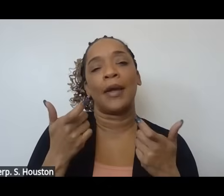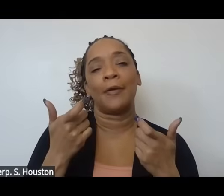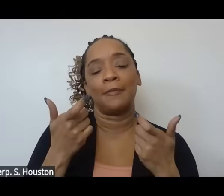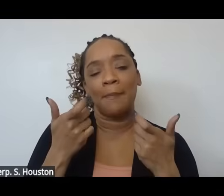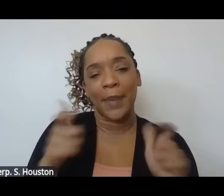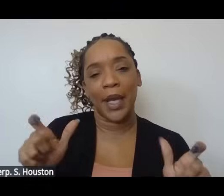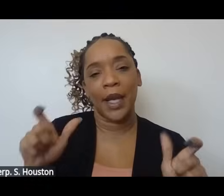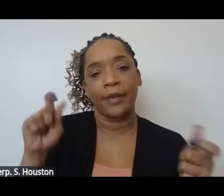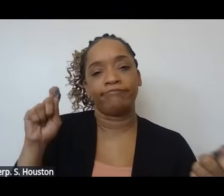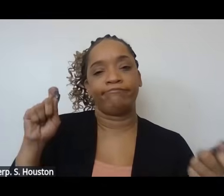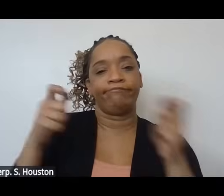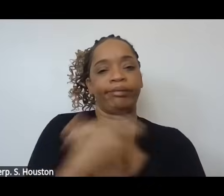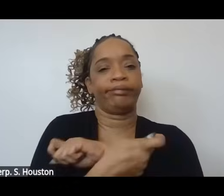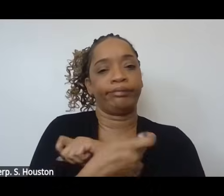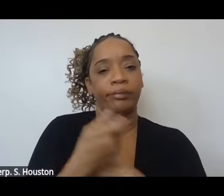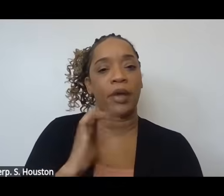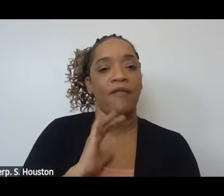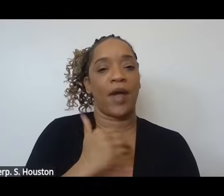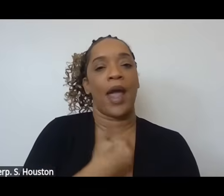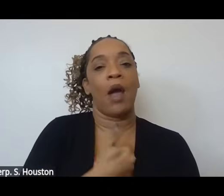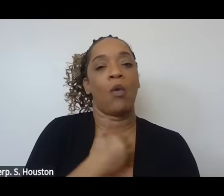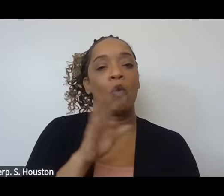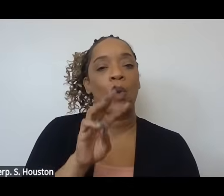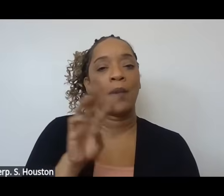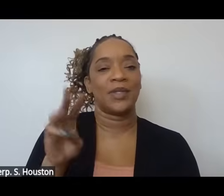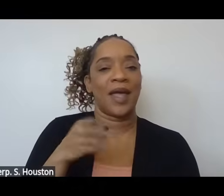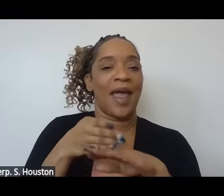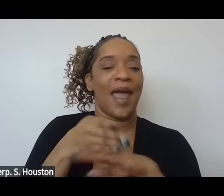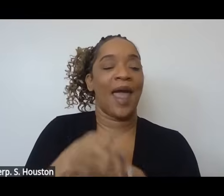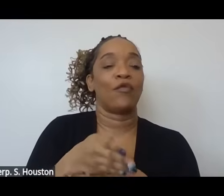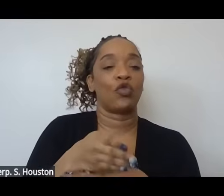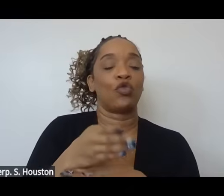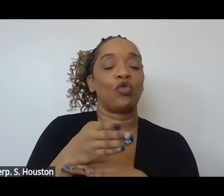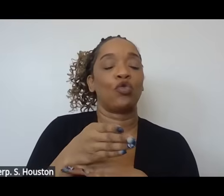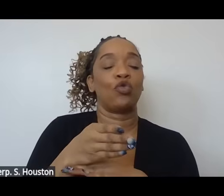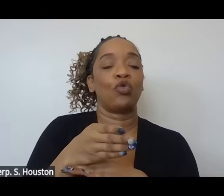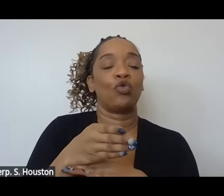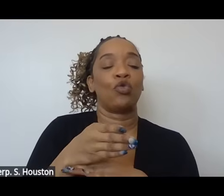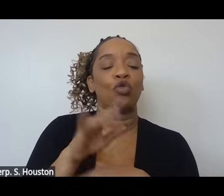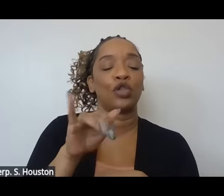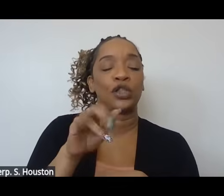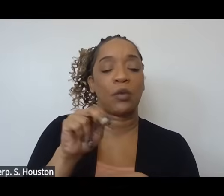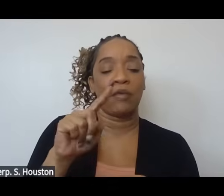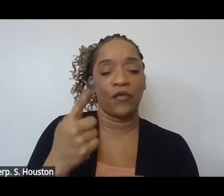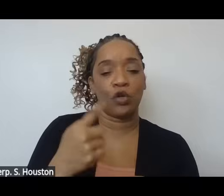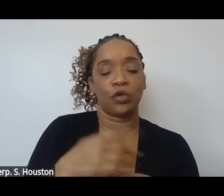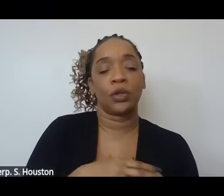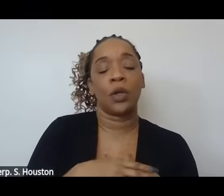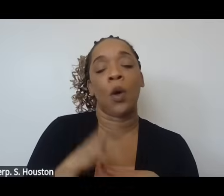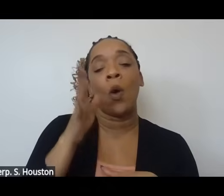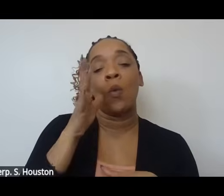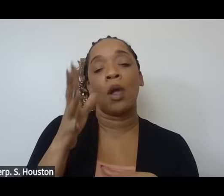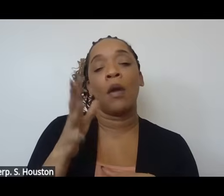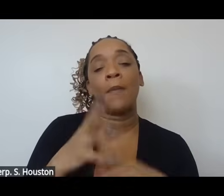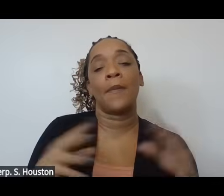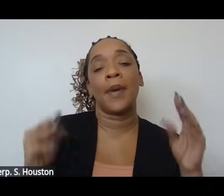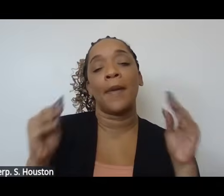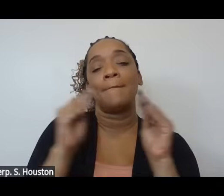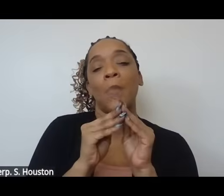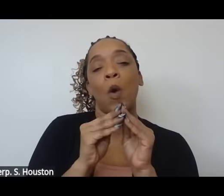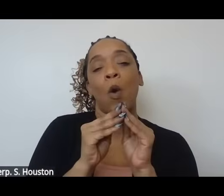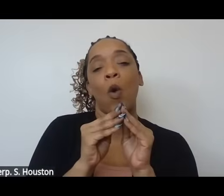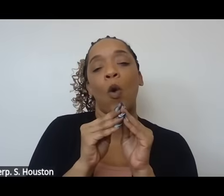website after the first of the year. We are going to have it be more, like we talked about previously, like